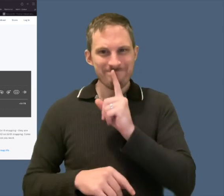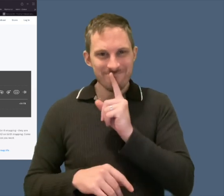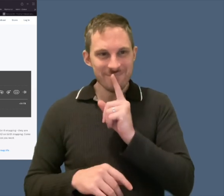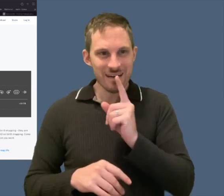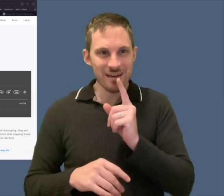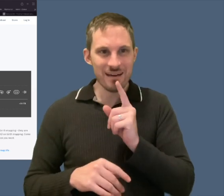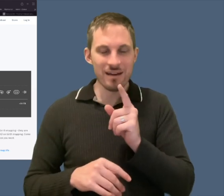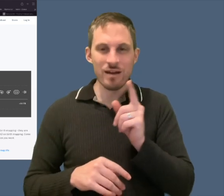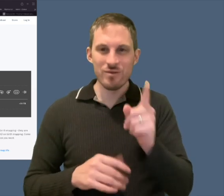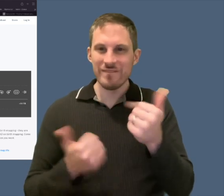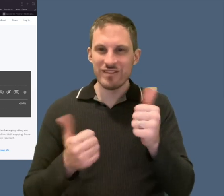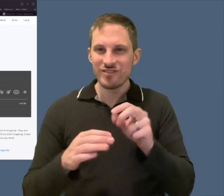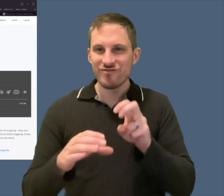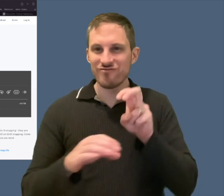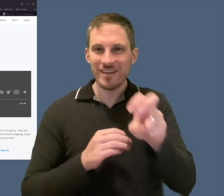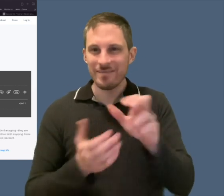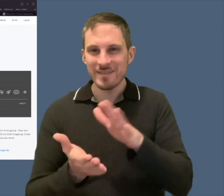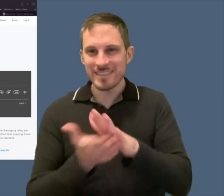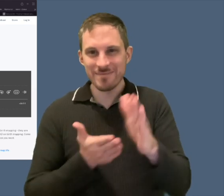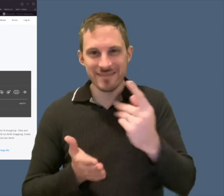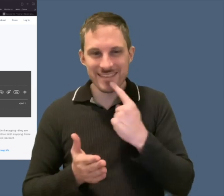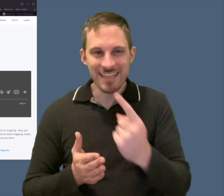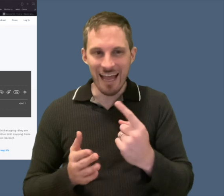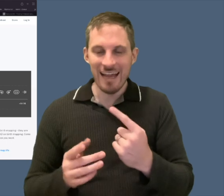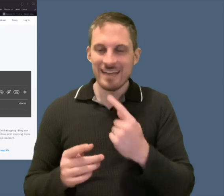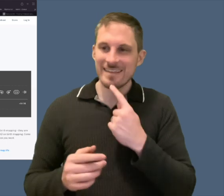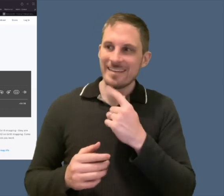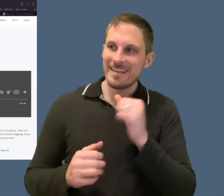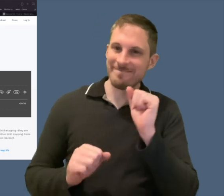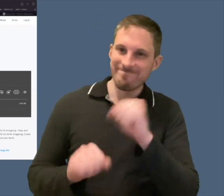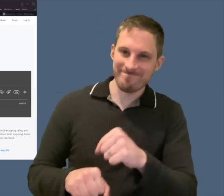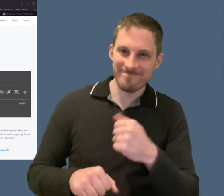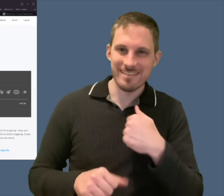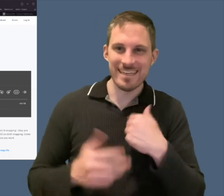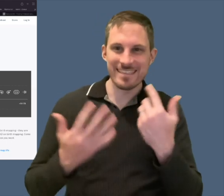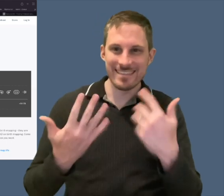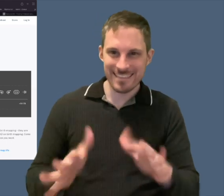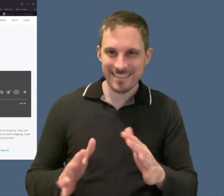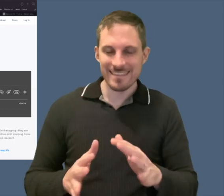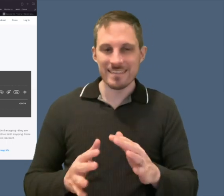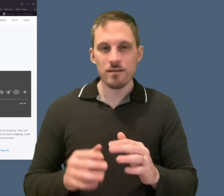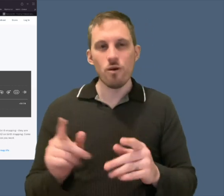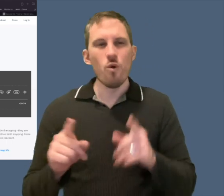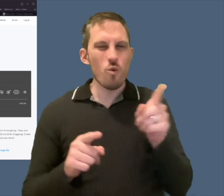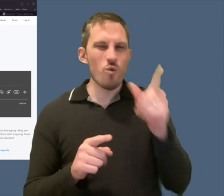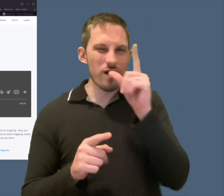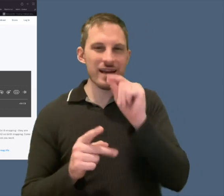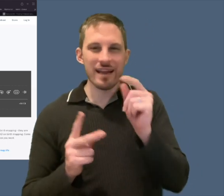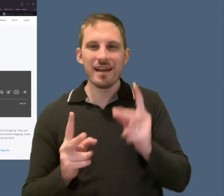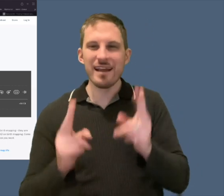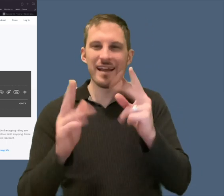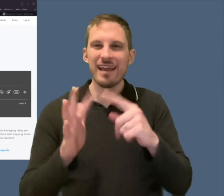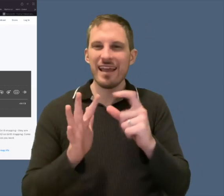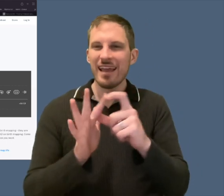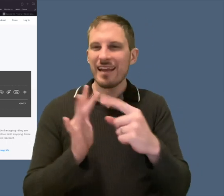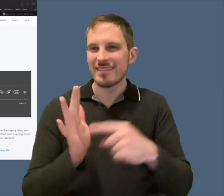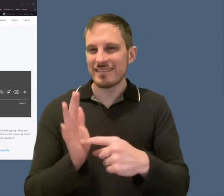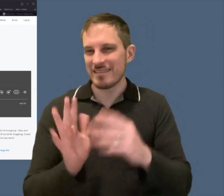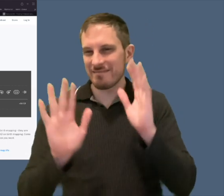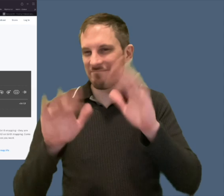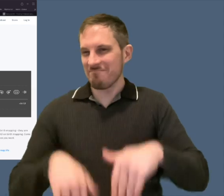it with Catherine, and you always let... The issue is you can edit this and prove me wrong, all